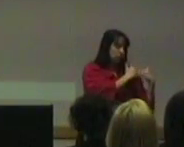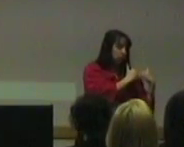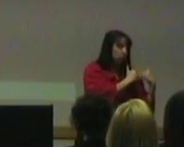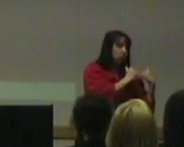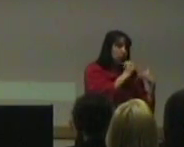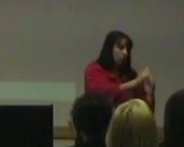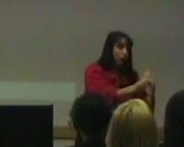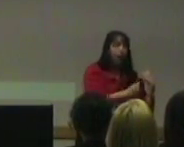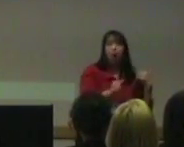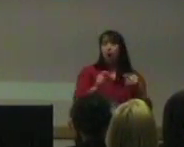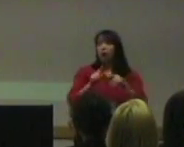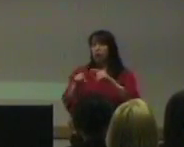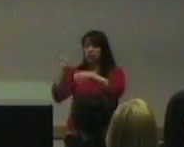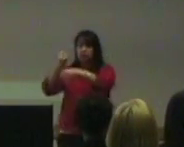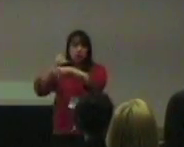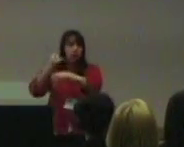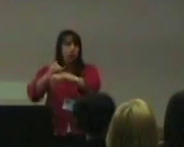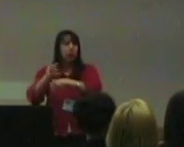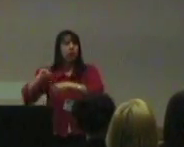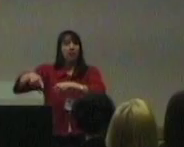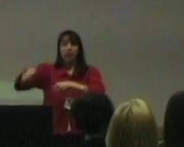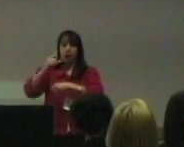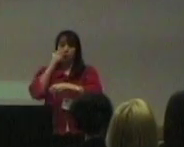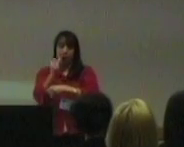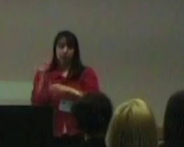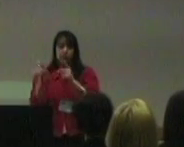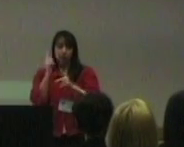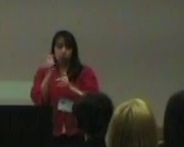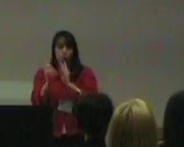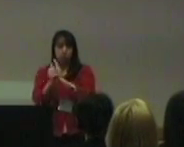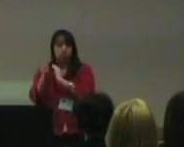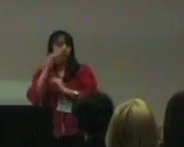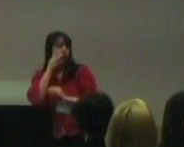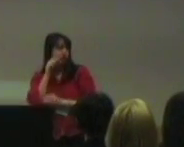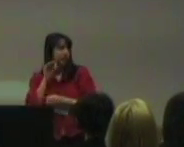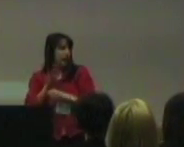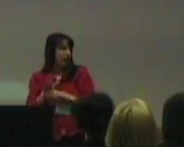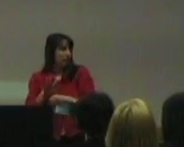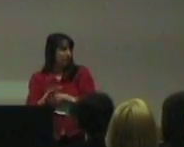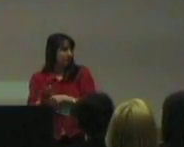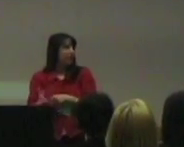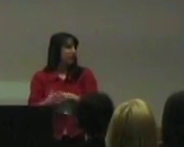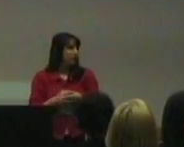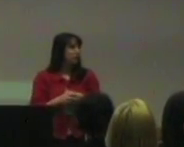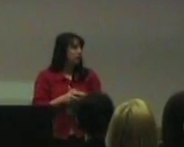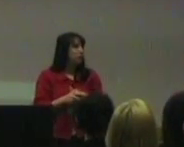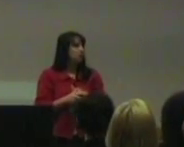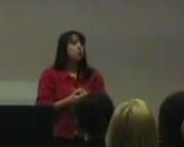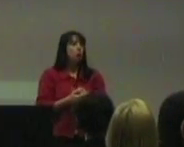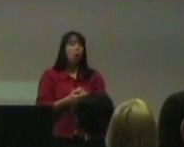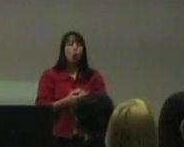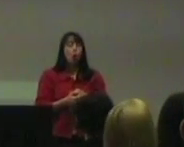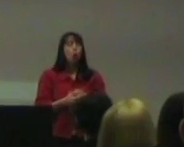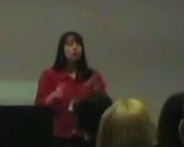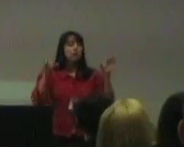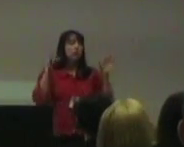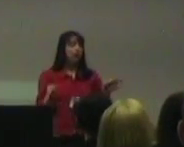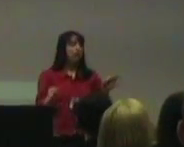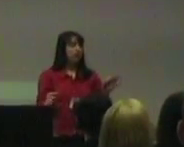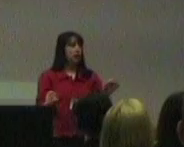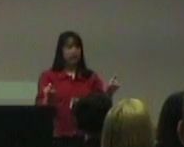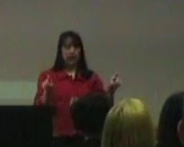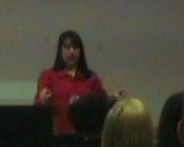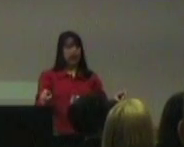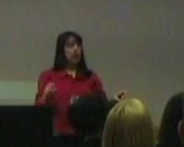They a lot of times don't have the responsibility. The schools don't have people who are skilled enough to teach it.